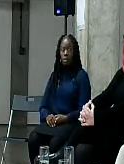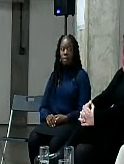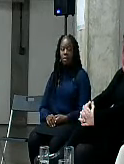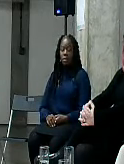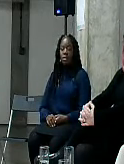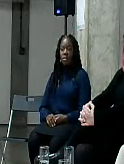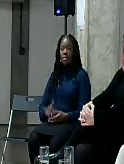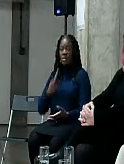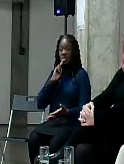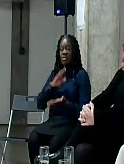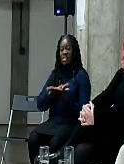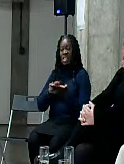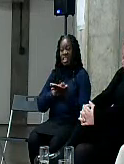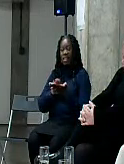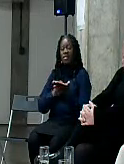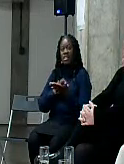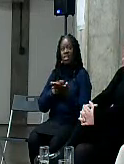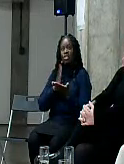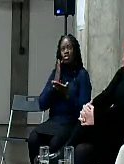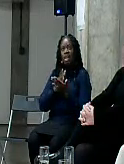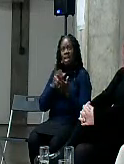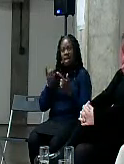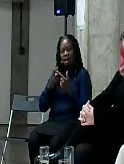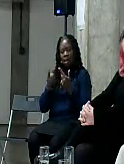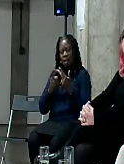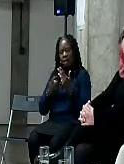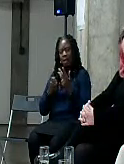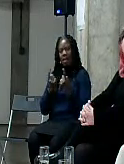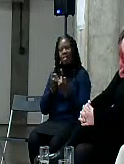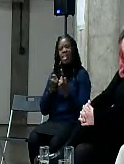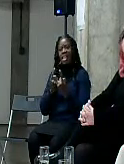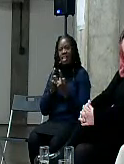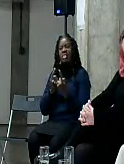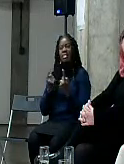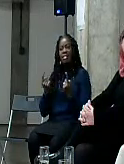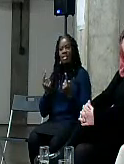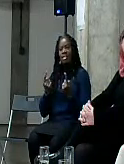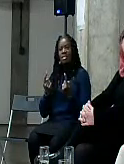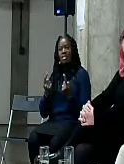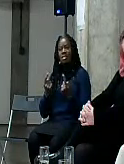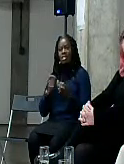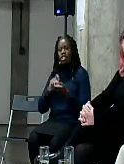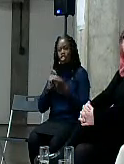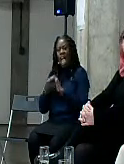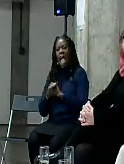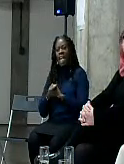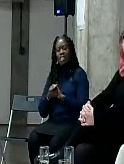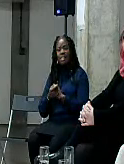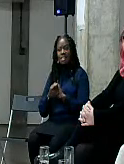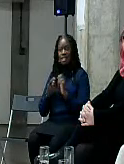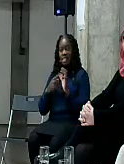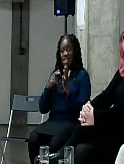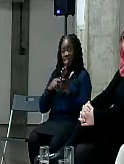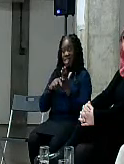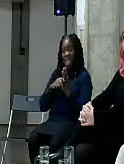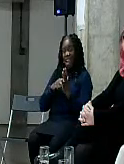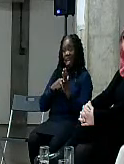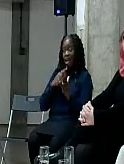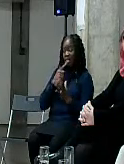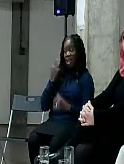forgiveness can be so many things, and for me, it's change. And Anna did say earlier, it